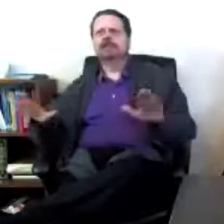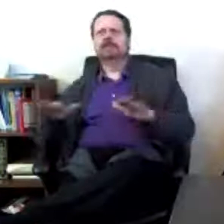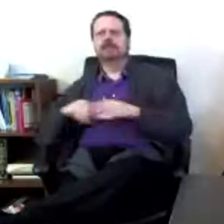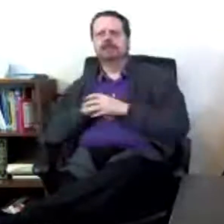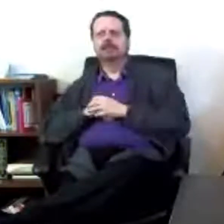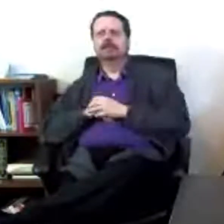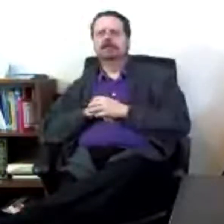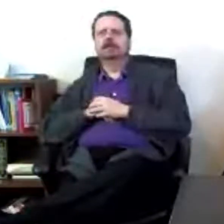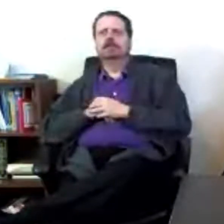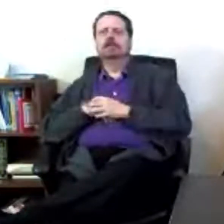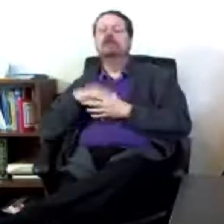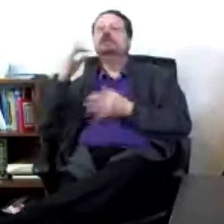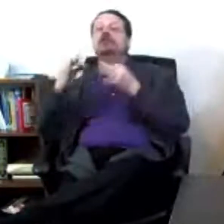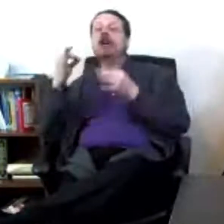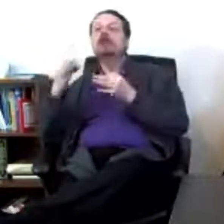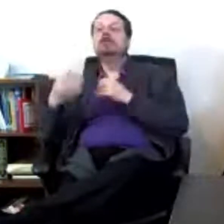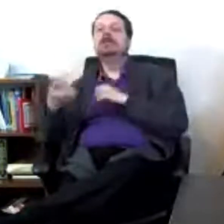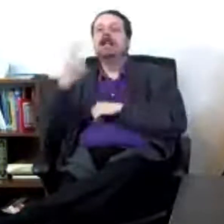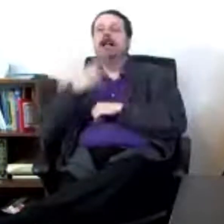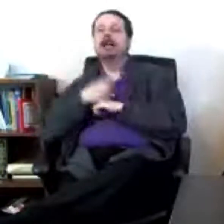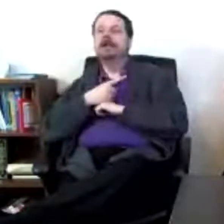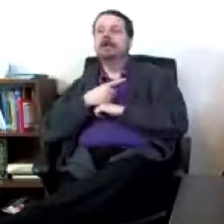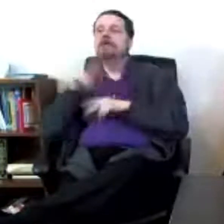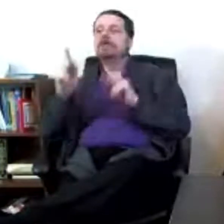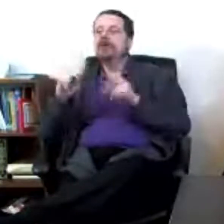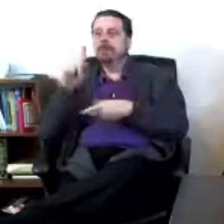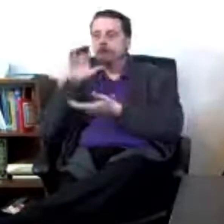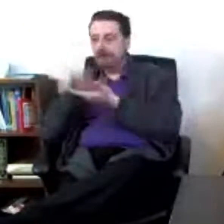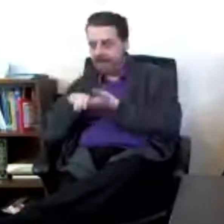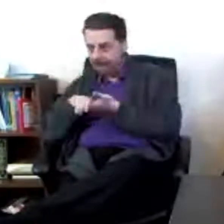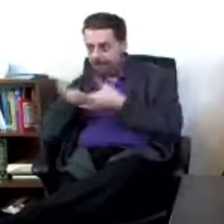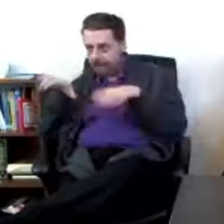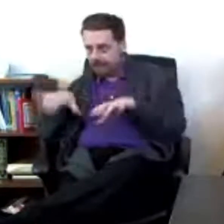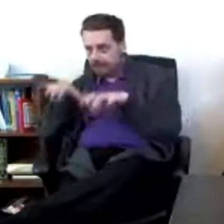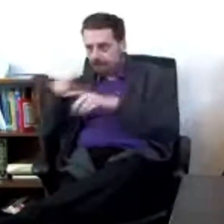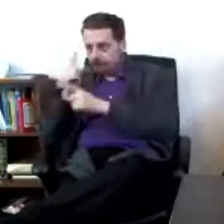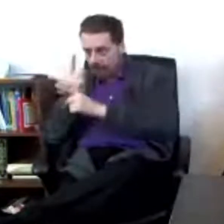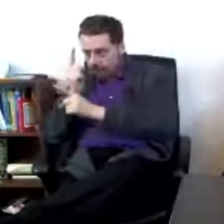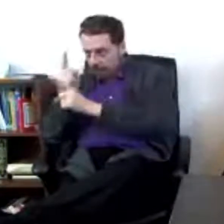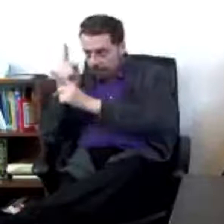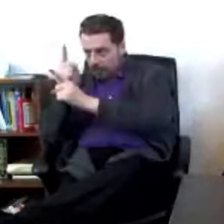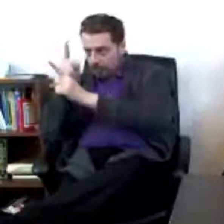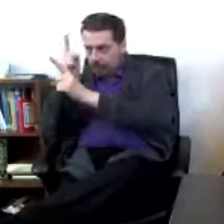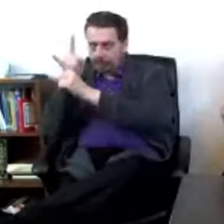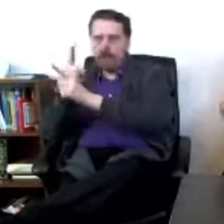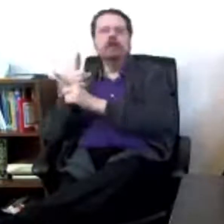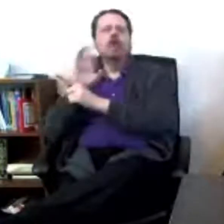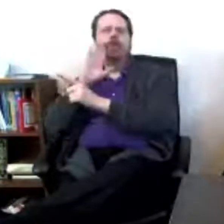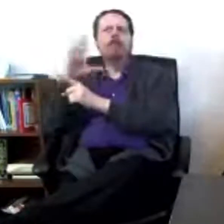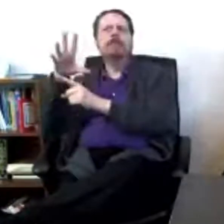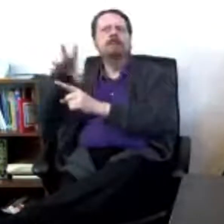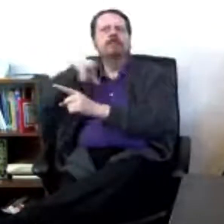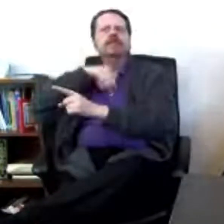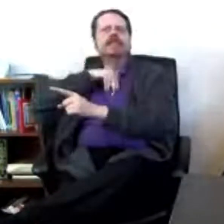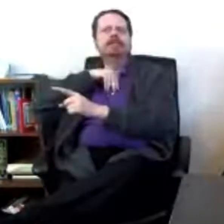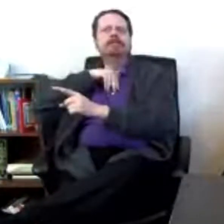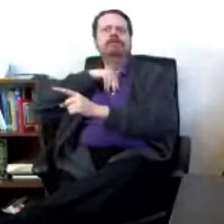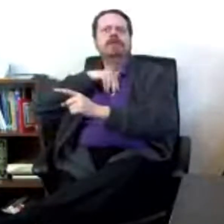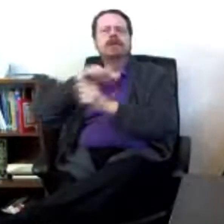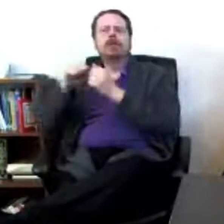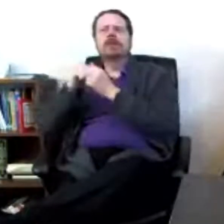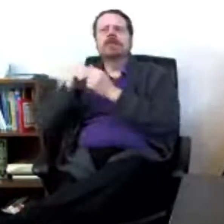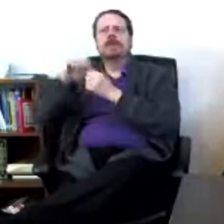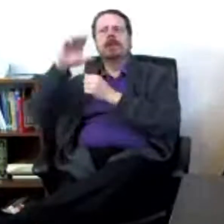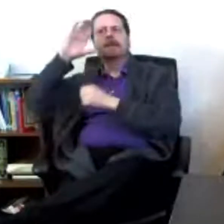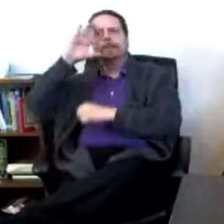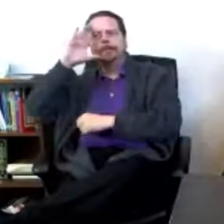So on the day of judgment, the people who believed and did righteous deeds in this life will be received with the greeting